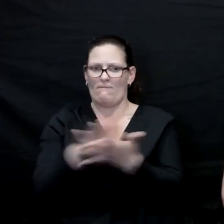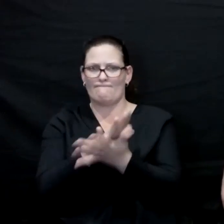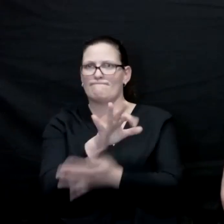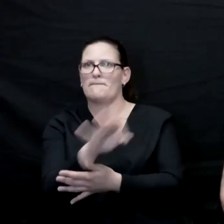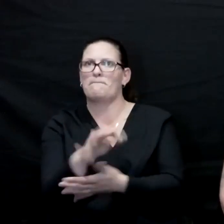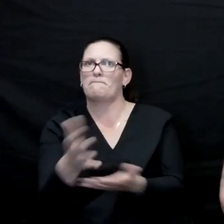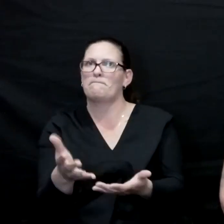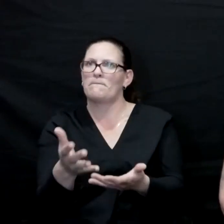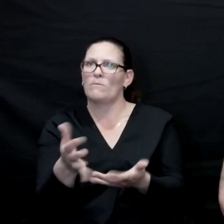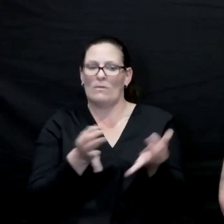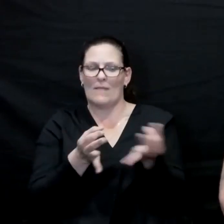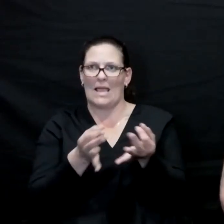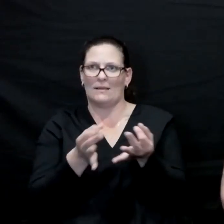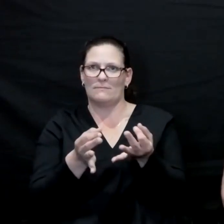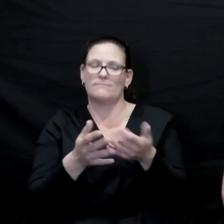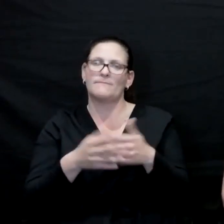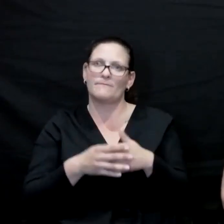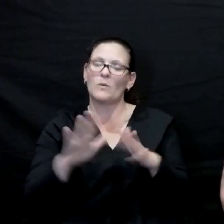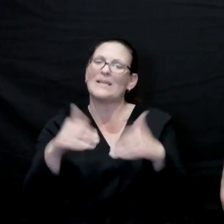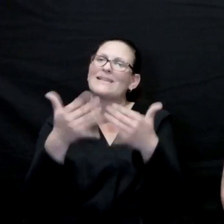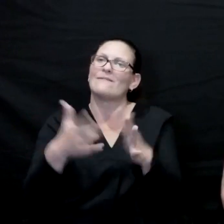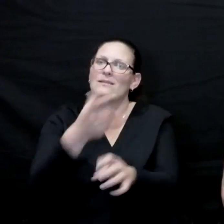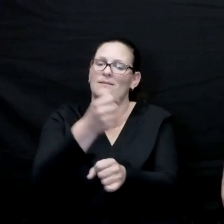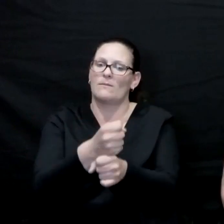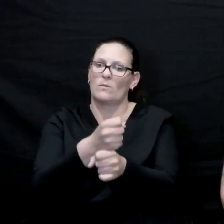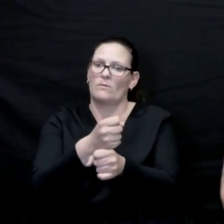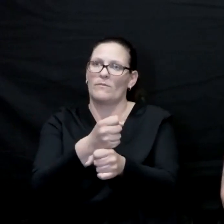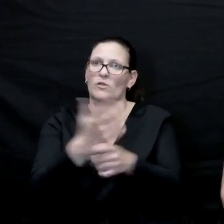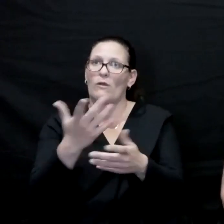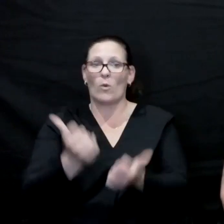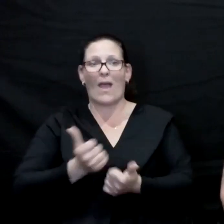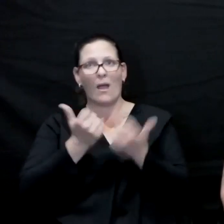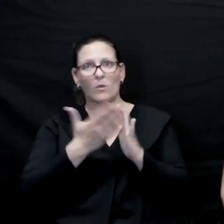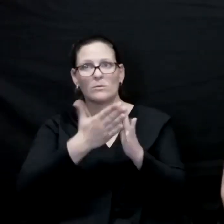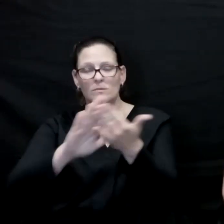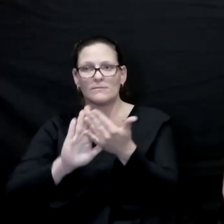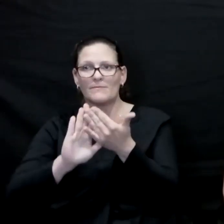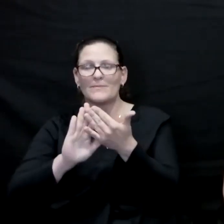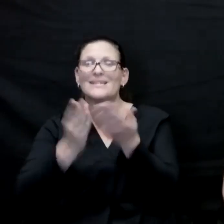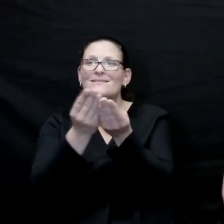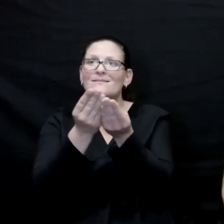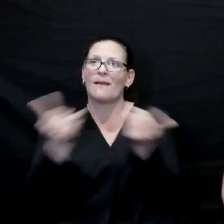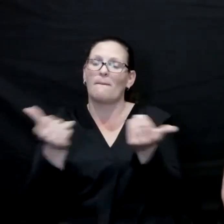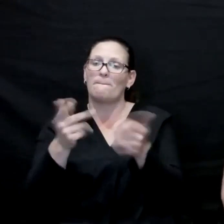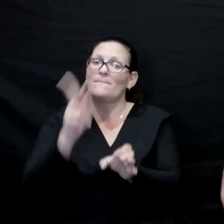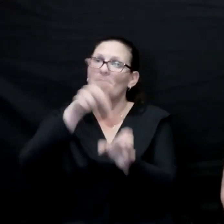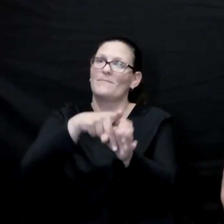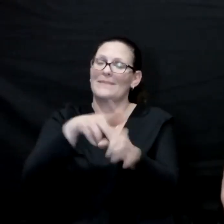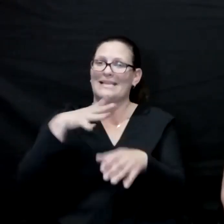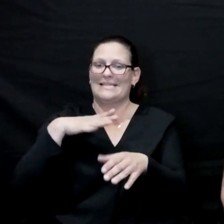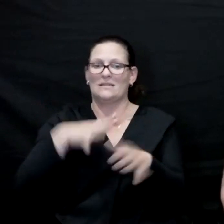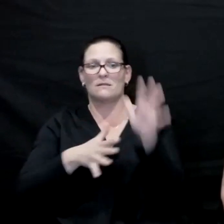So for example, in our community, some of our participants require odd land